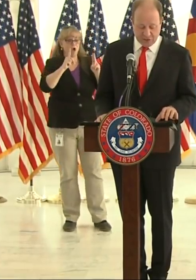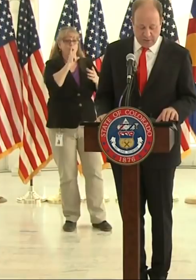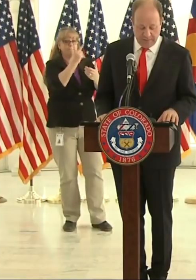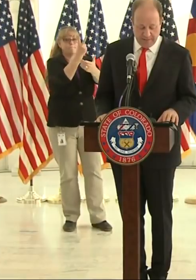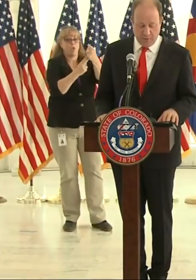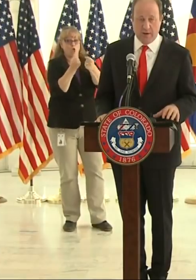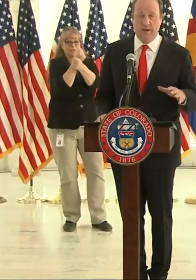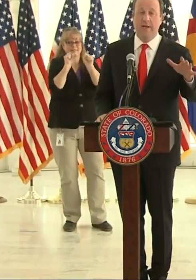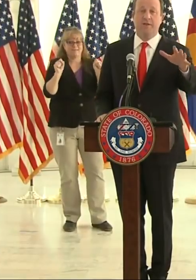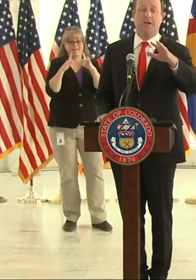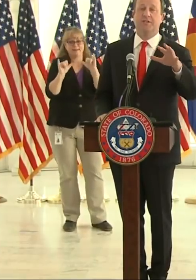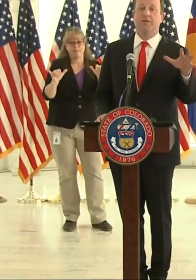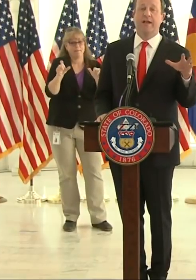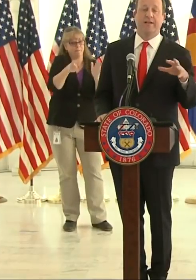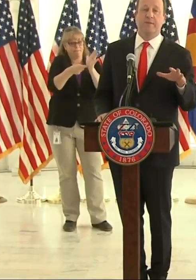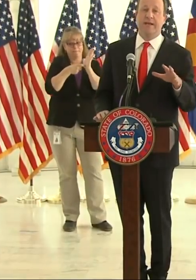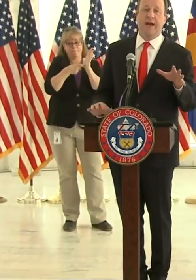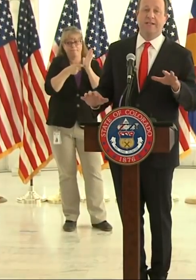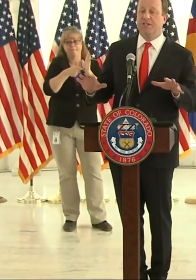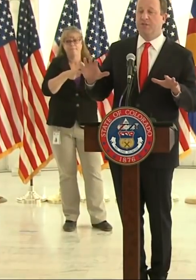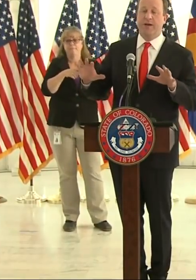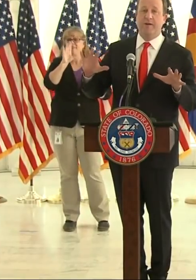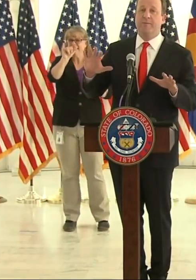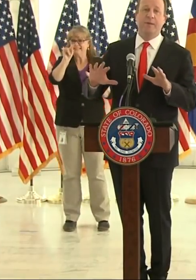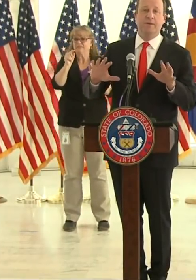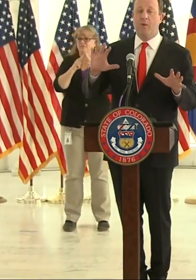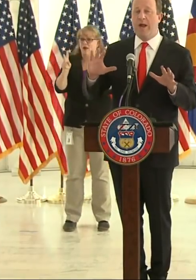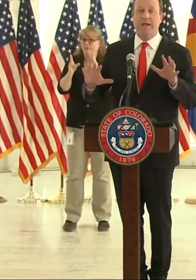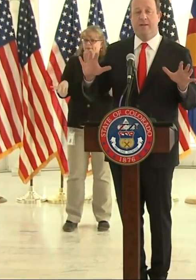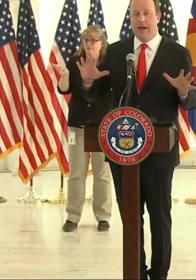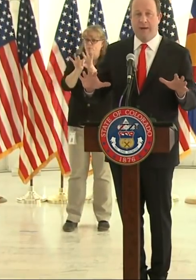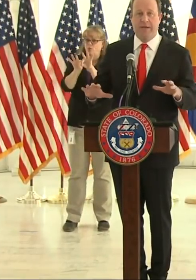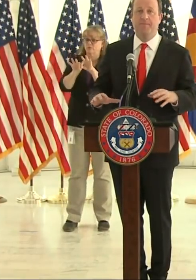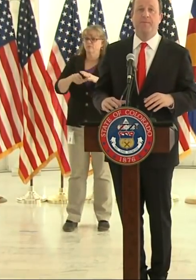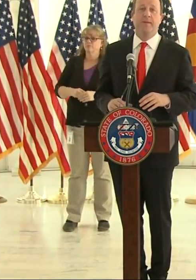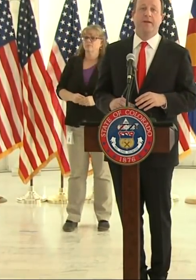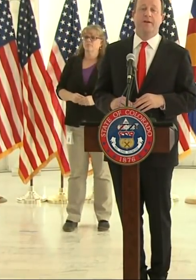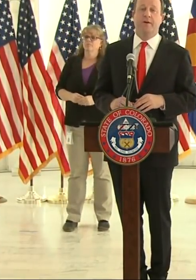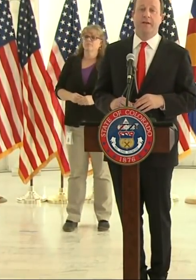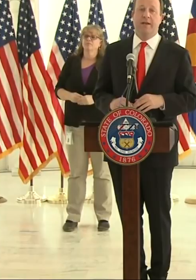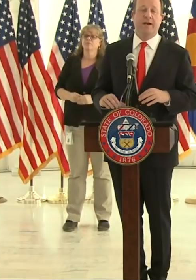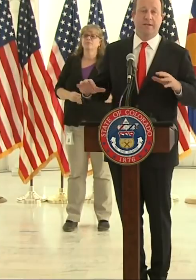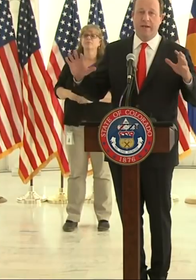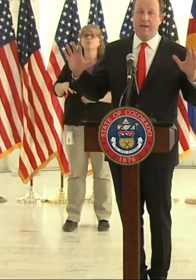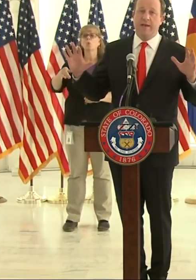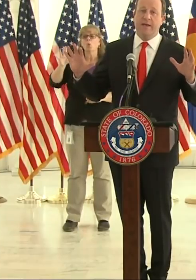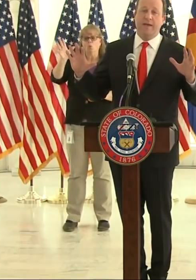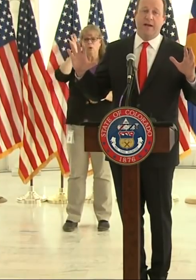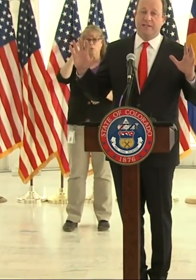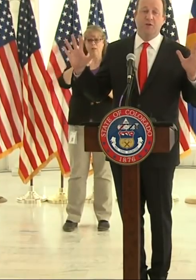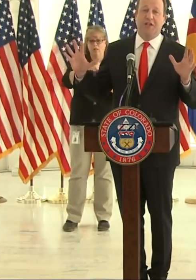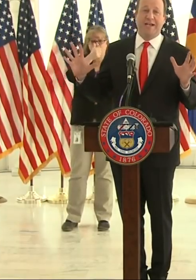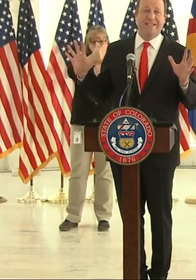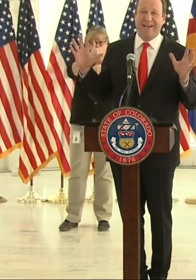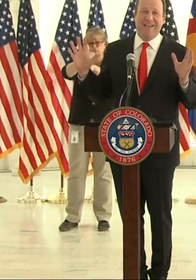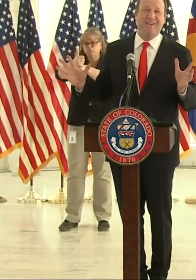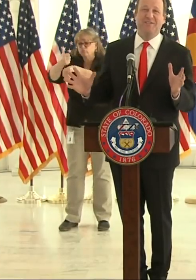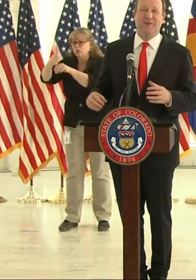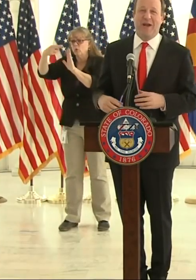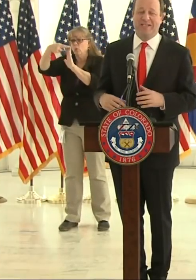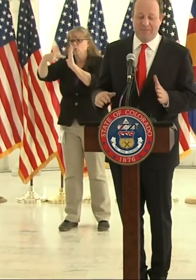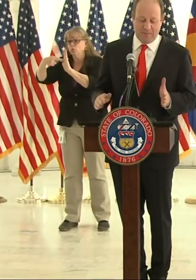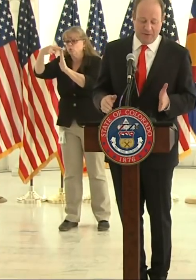that's extremely important. There's also likely to be guidance just around people not waiting in the lobby, and not. You're not socializing